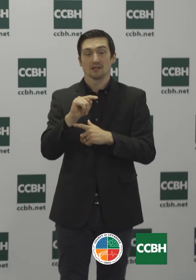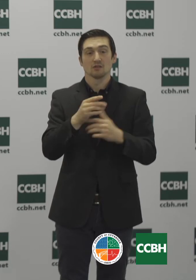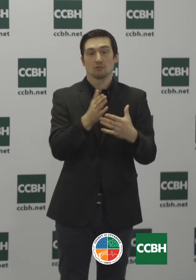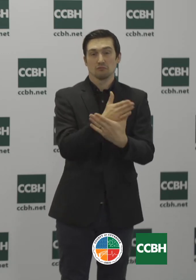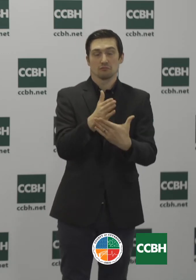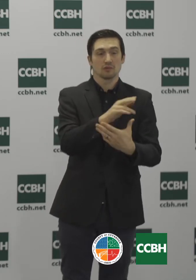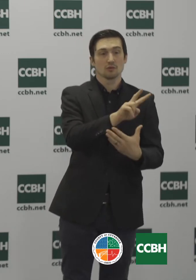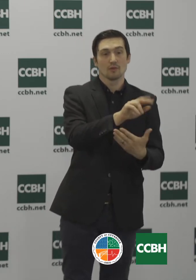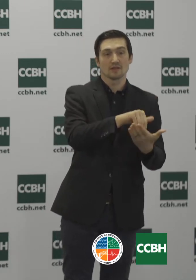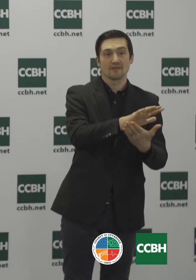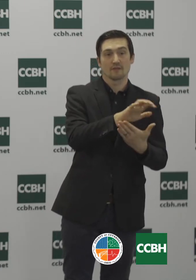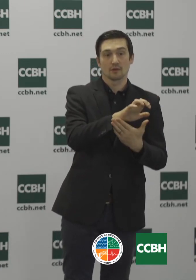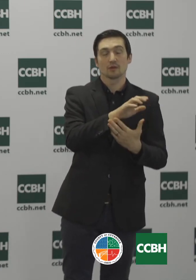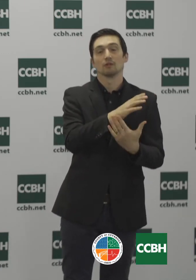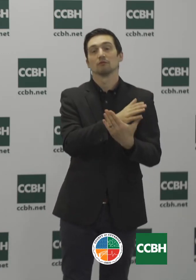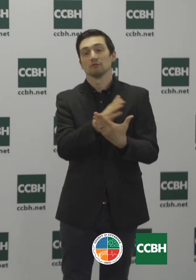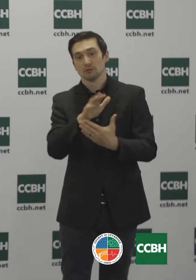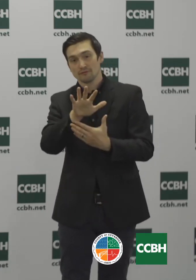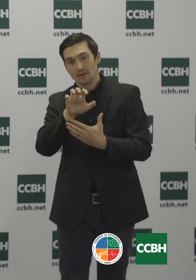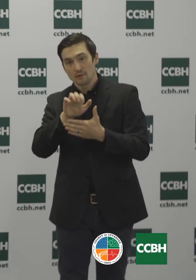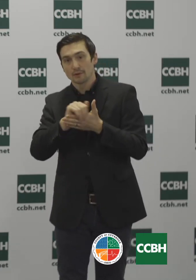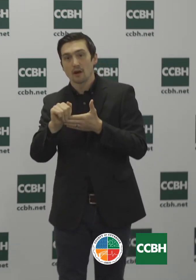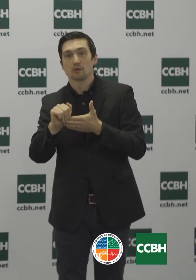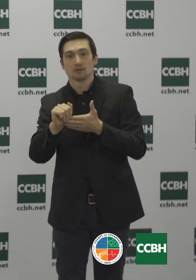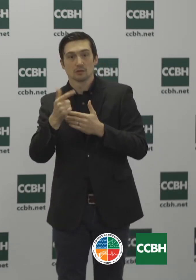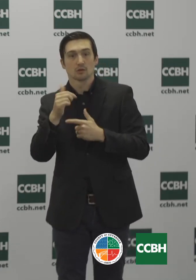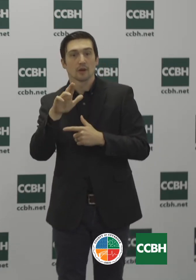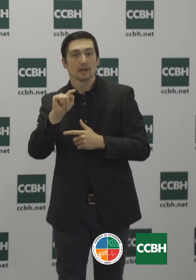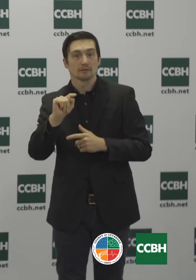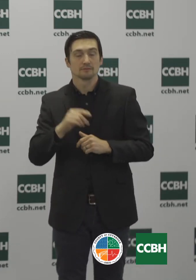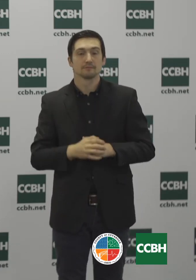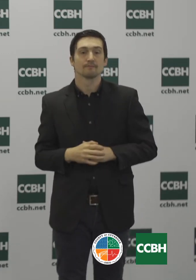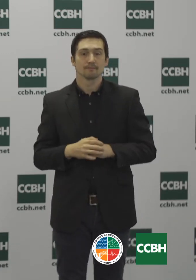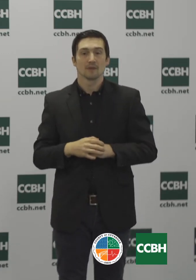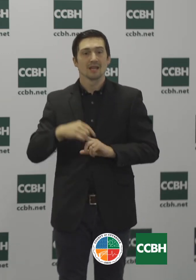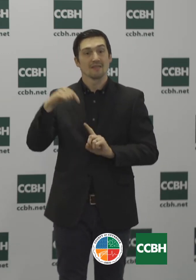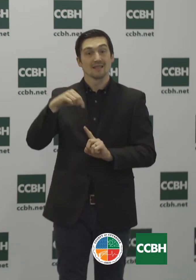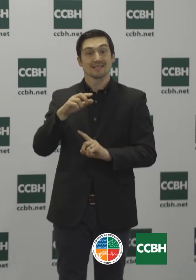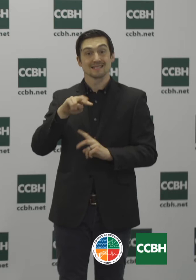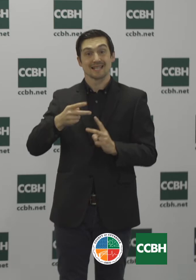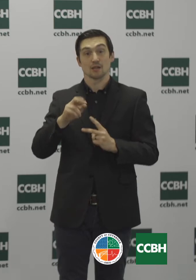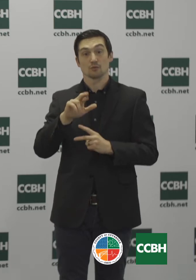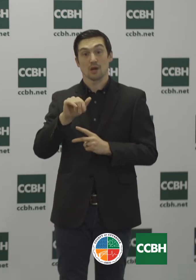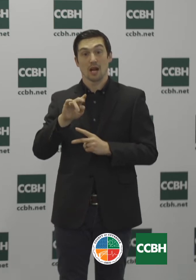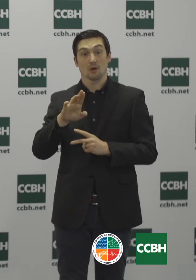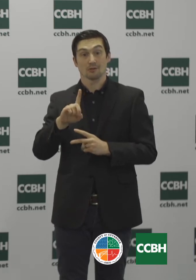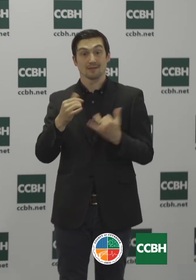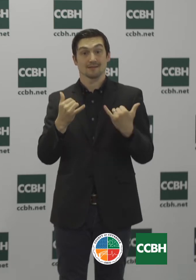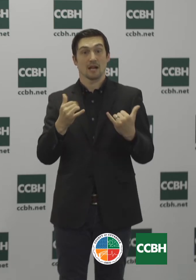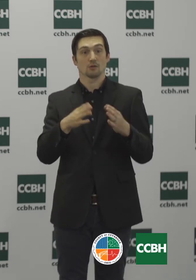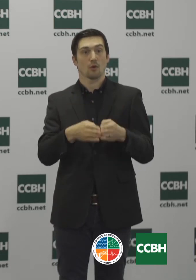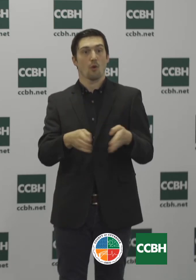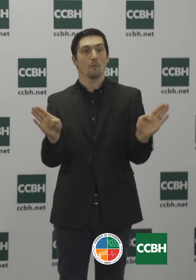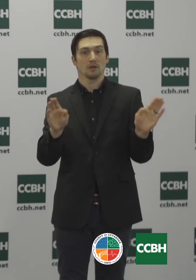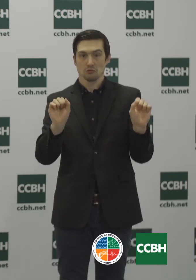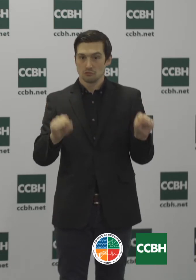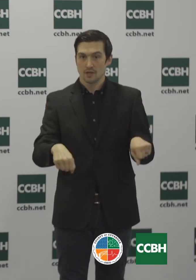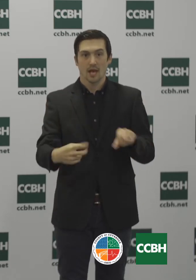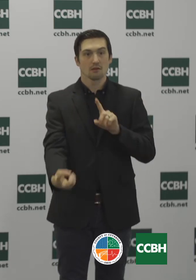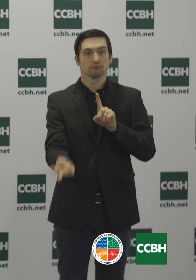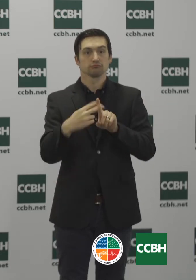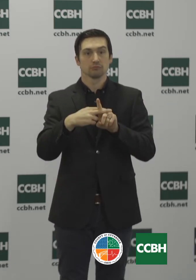$2,500 to $5,000. This second round is now officially open, and small businesses can